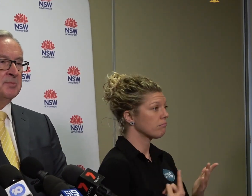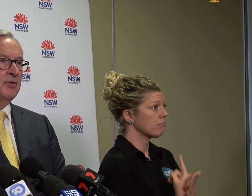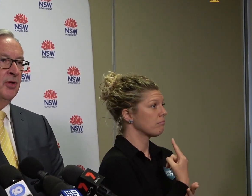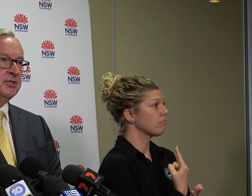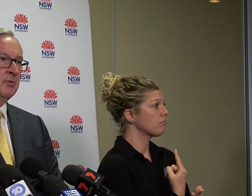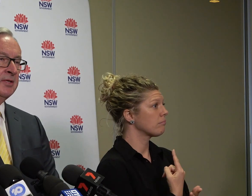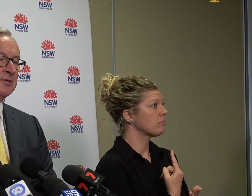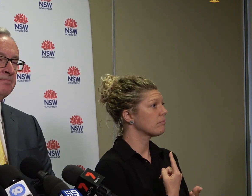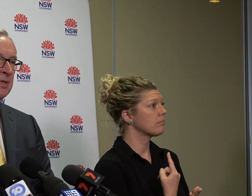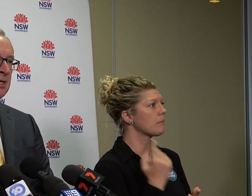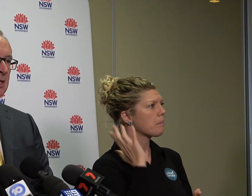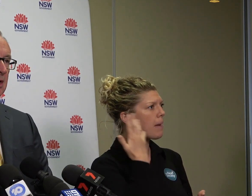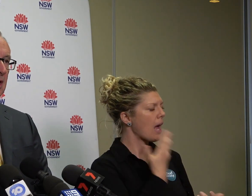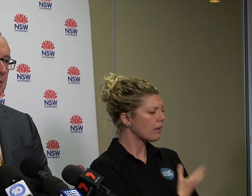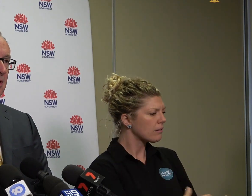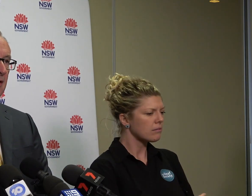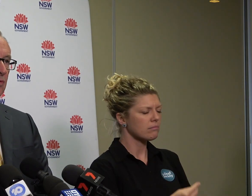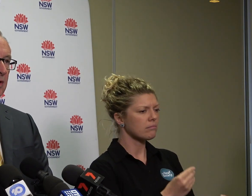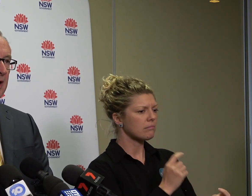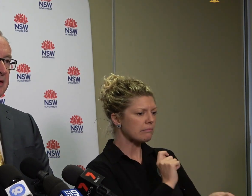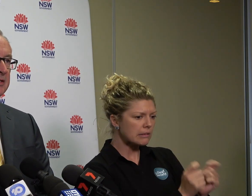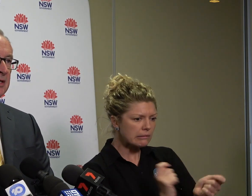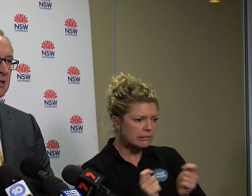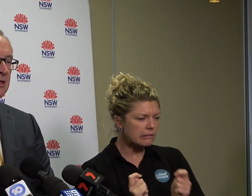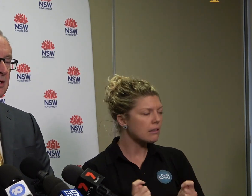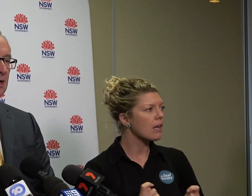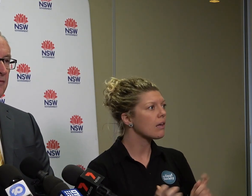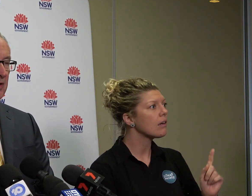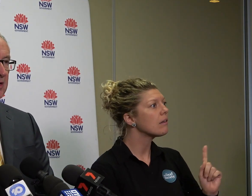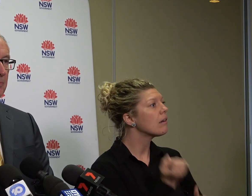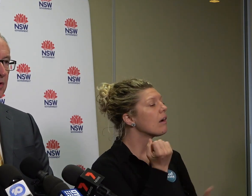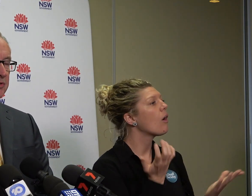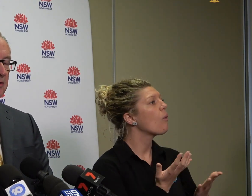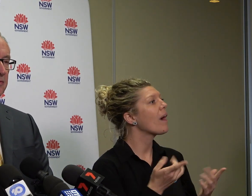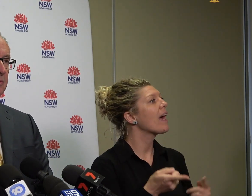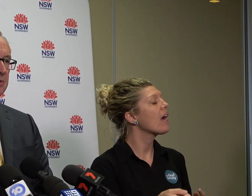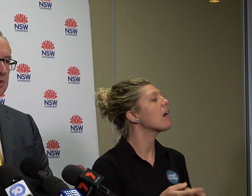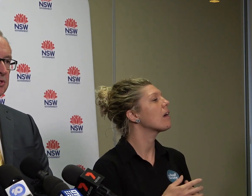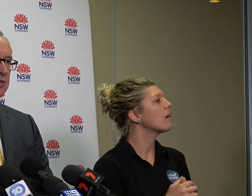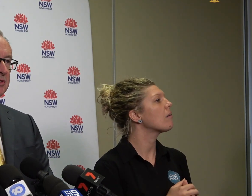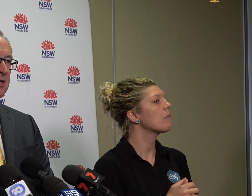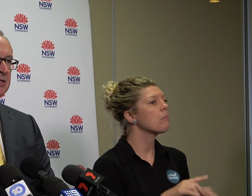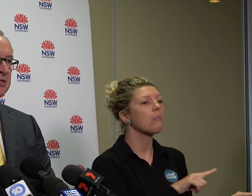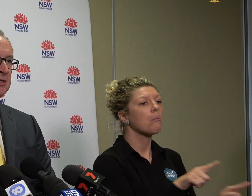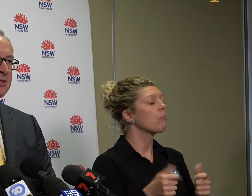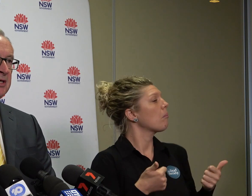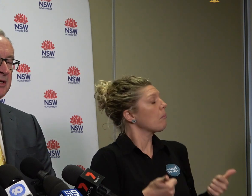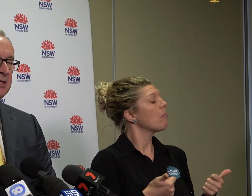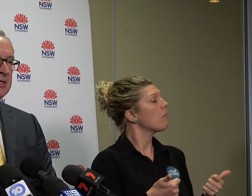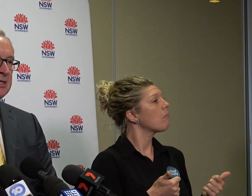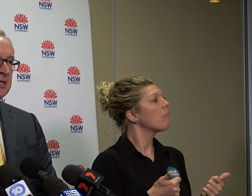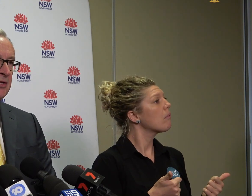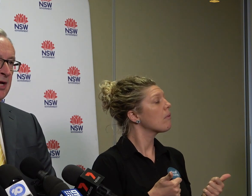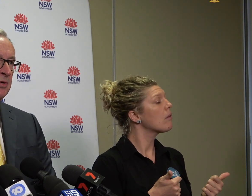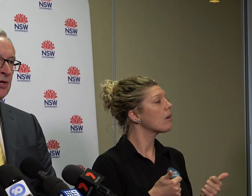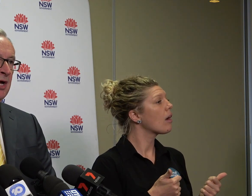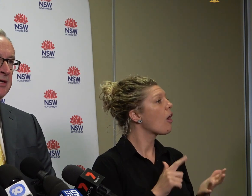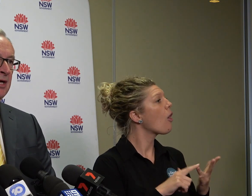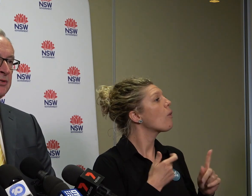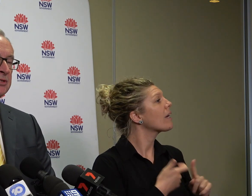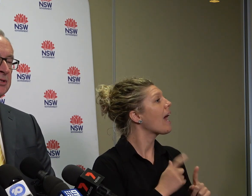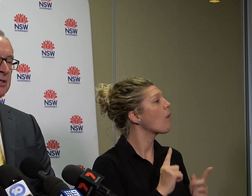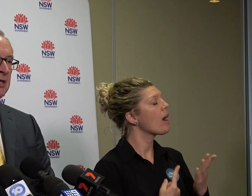in the latest pathology runs, have all had a fairly positive position in the sense that they